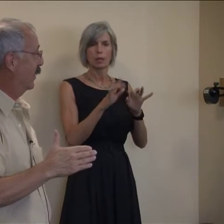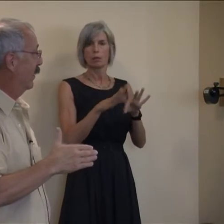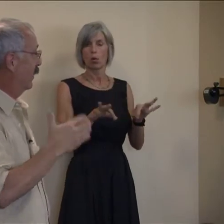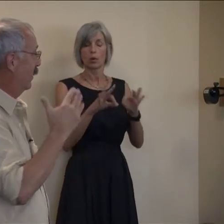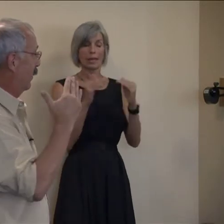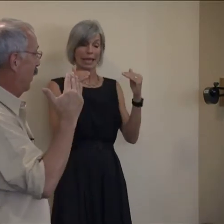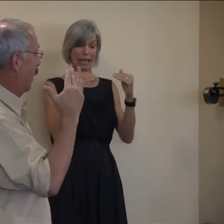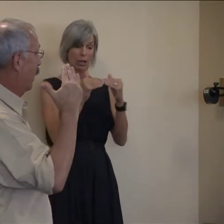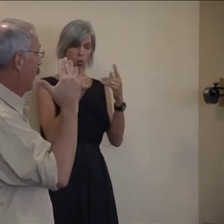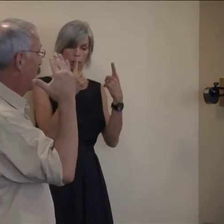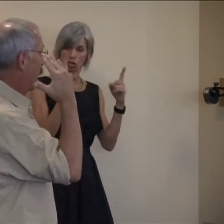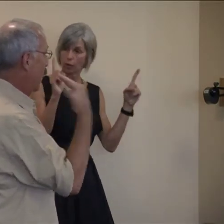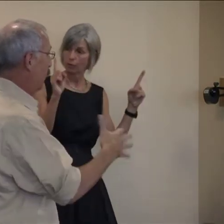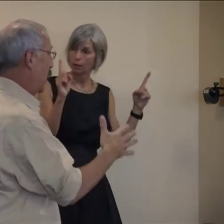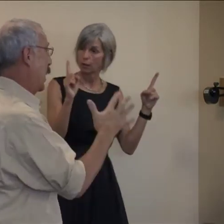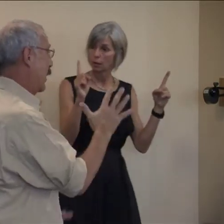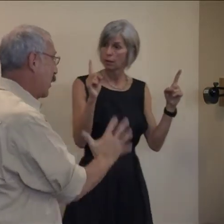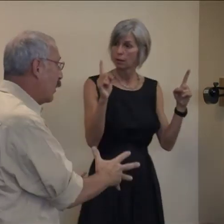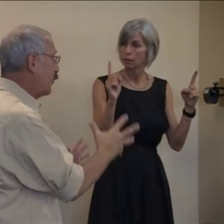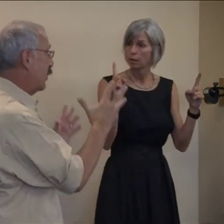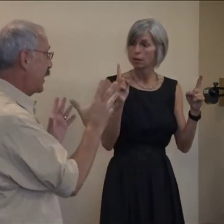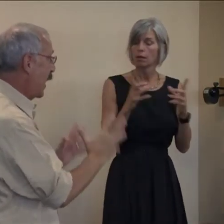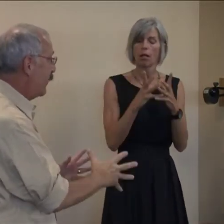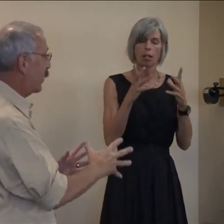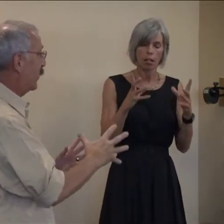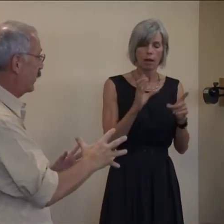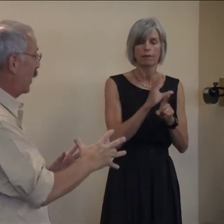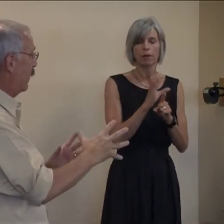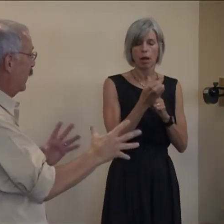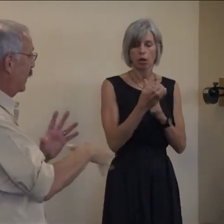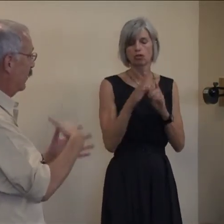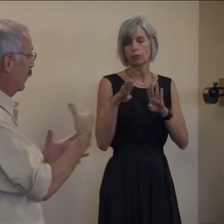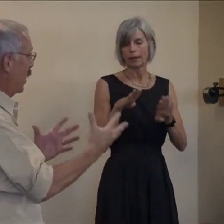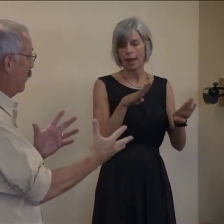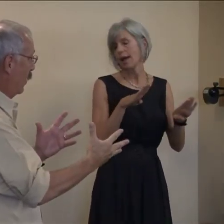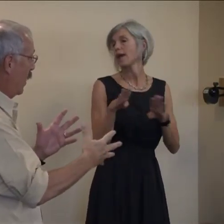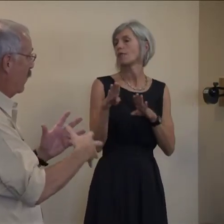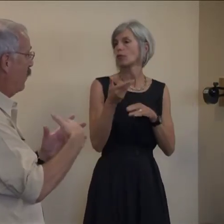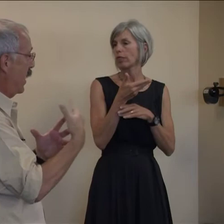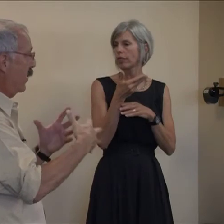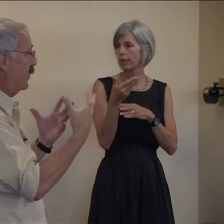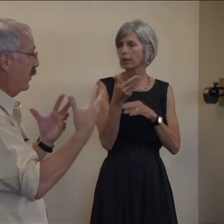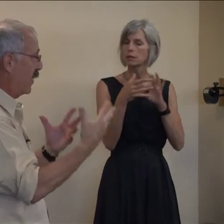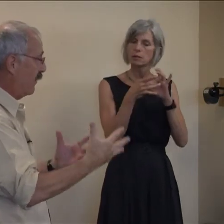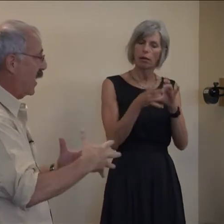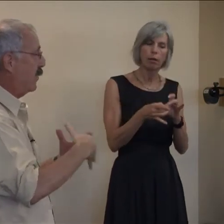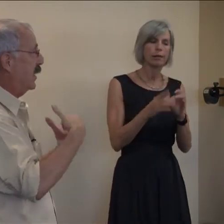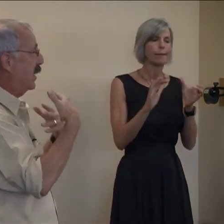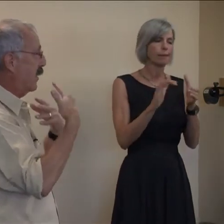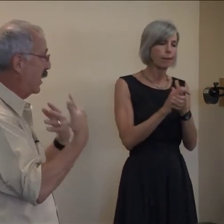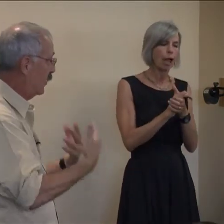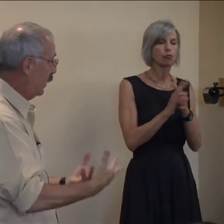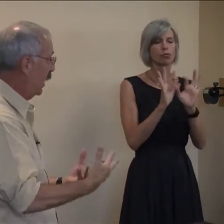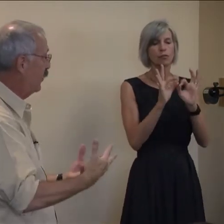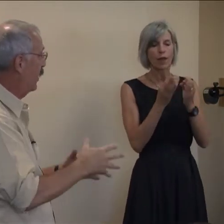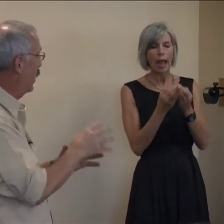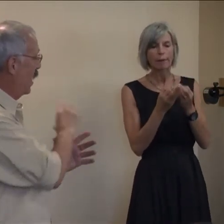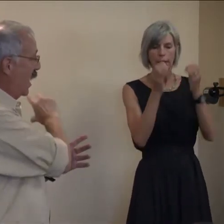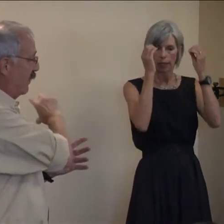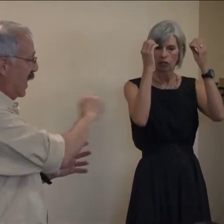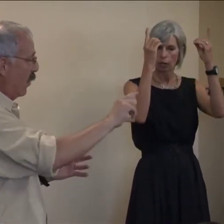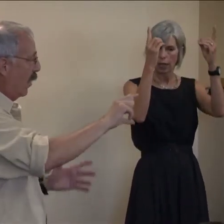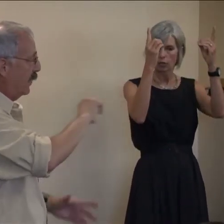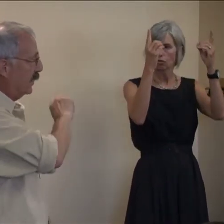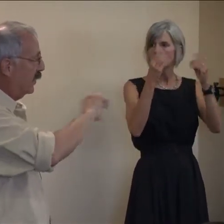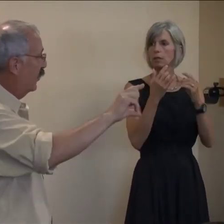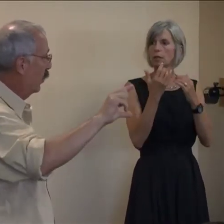achievement, a lot of the cultural, behavioral stuff, the things around marriage, around family, around education,